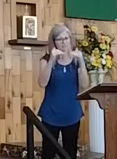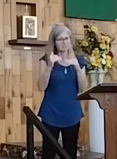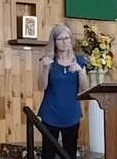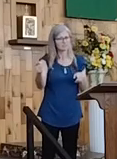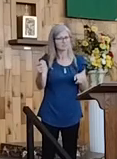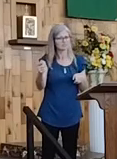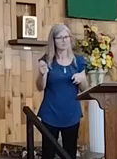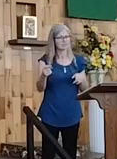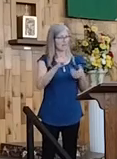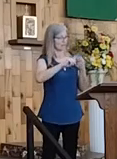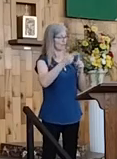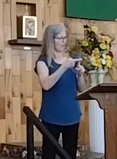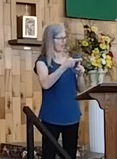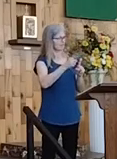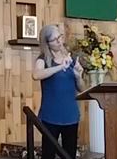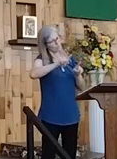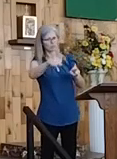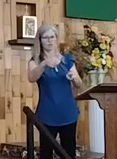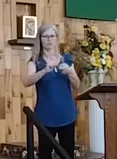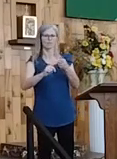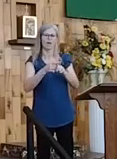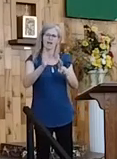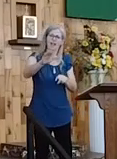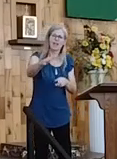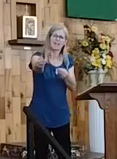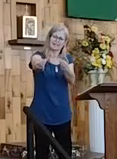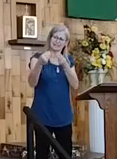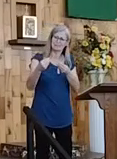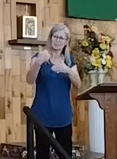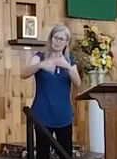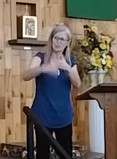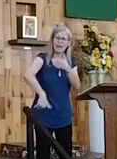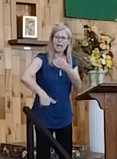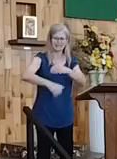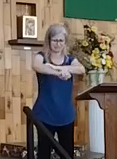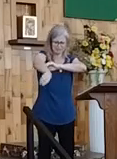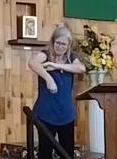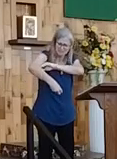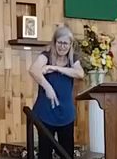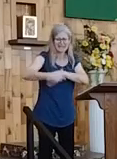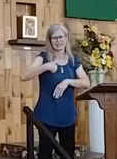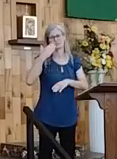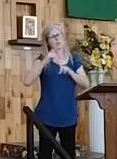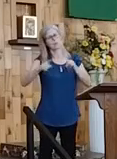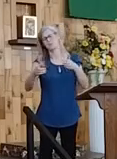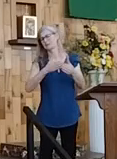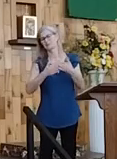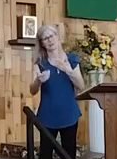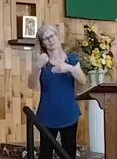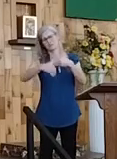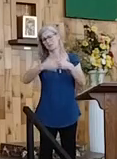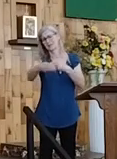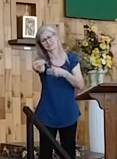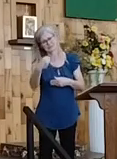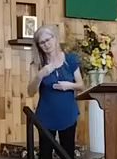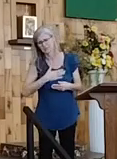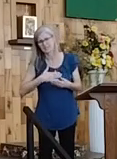the friend who went to his other friend, give me bread. It's the middle of the night, I know, but give me bread. And they gave